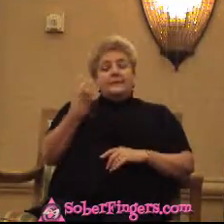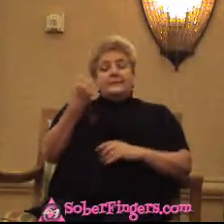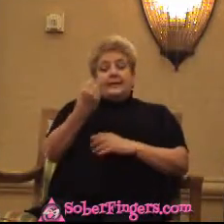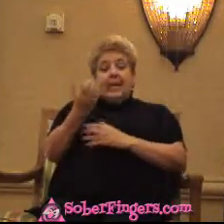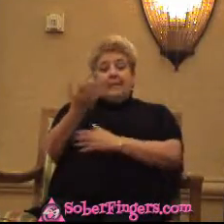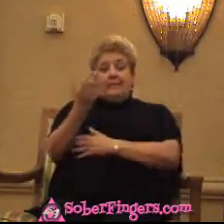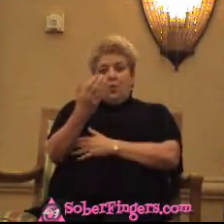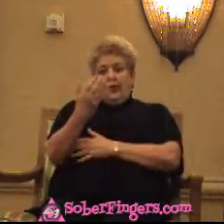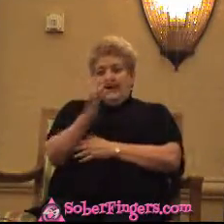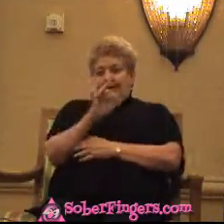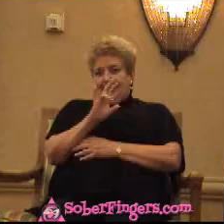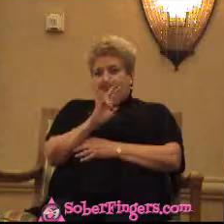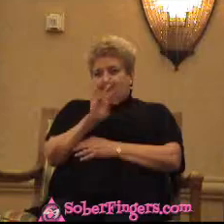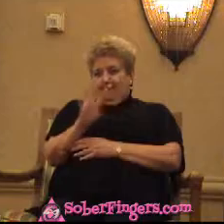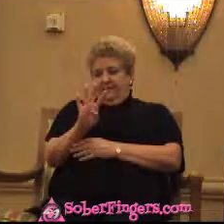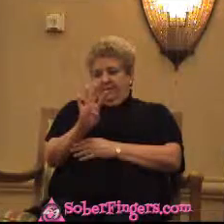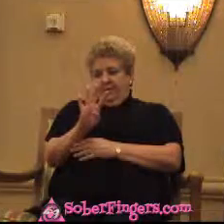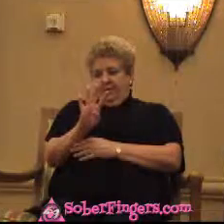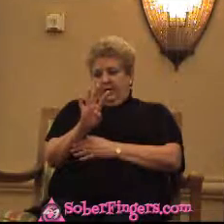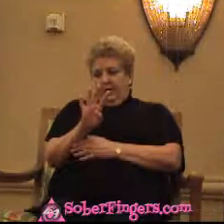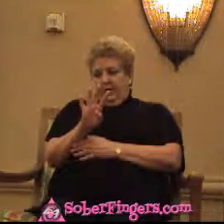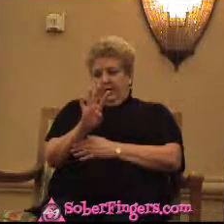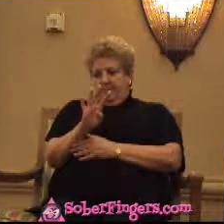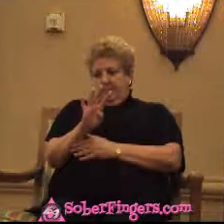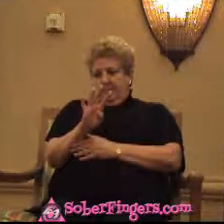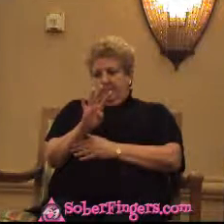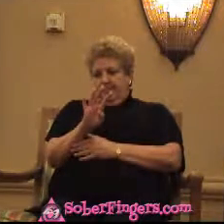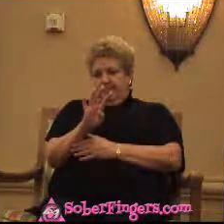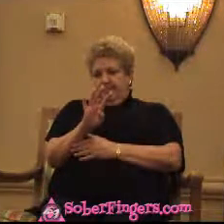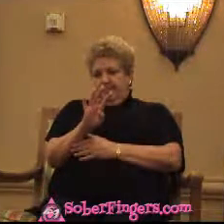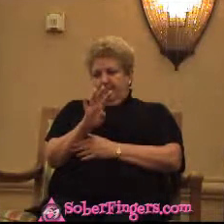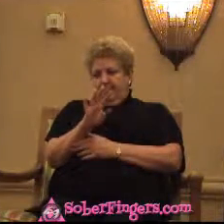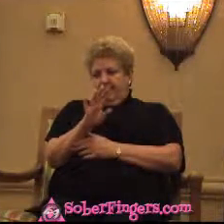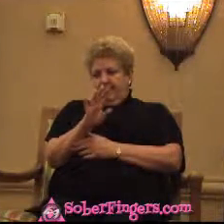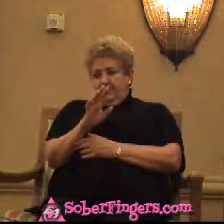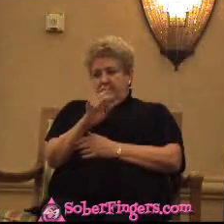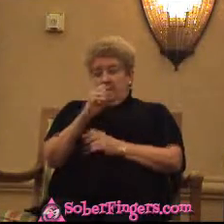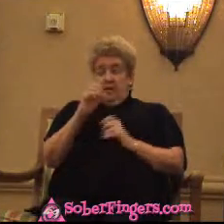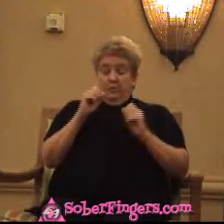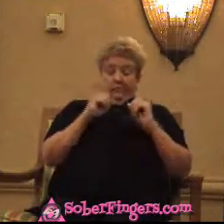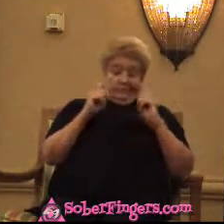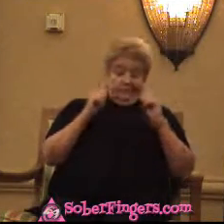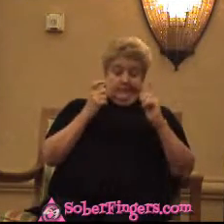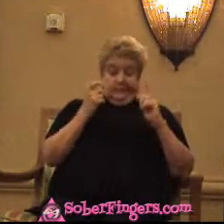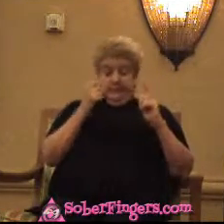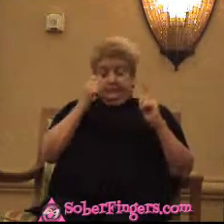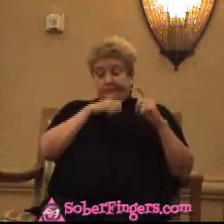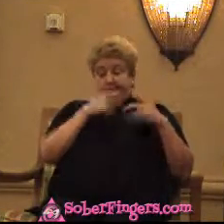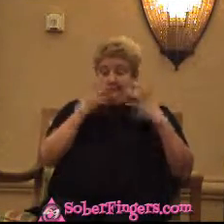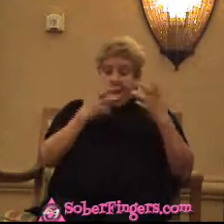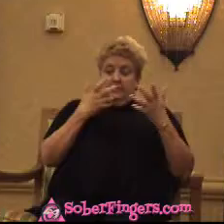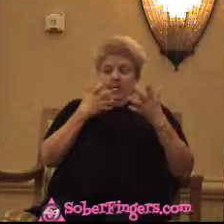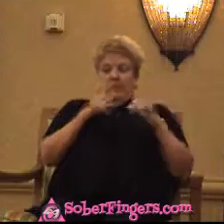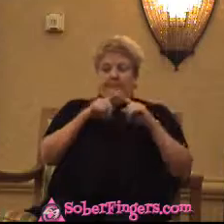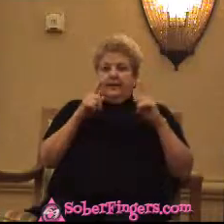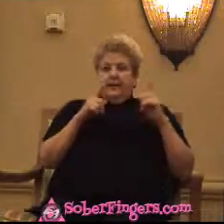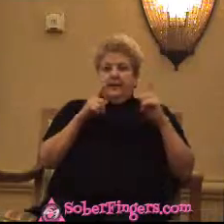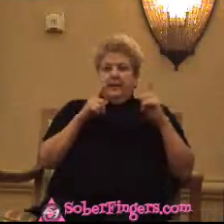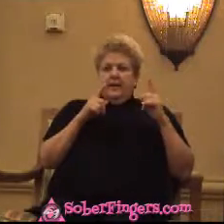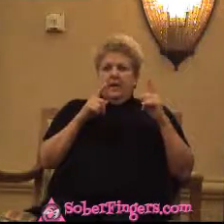got home about 9 or 10 in the morning, I guess. Not unusual. What was unusual, though, is that I had the car the night before. I didn't have